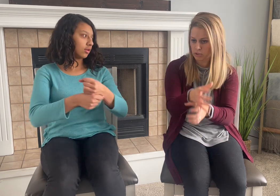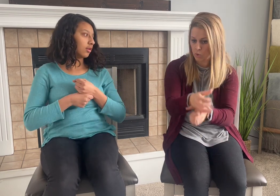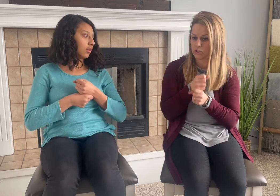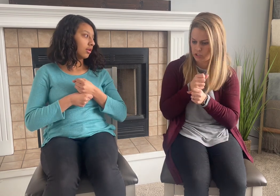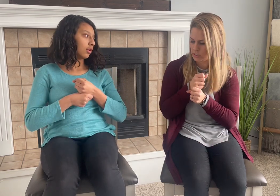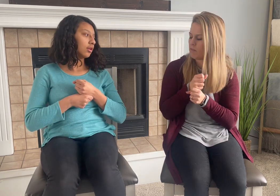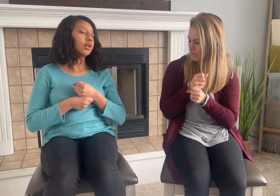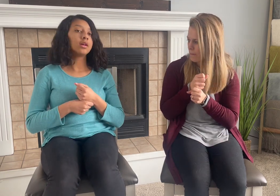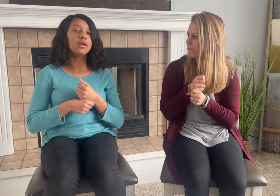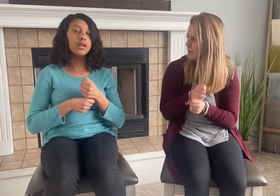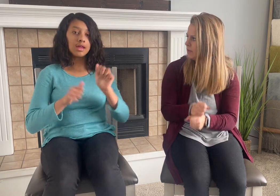towards yourself. Yep.